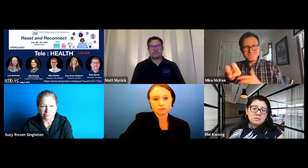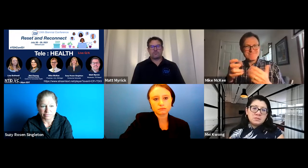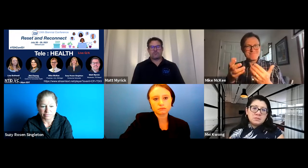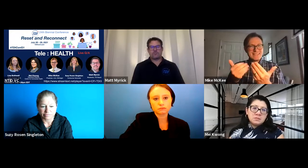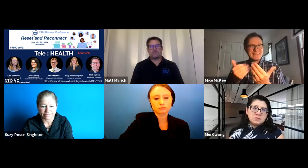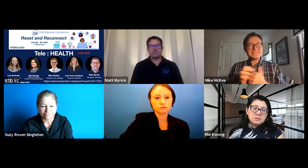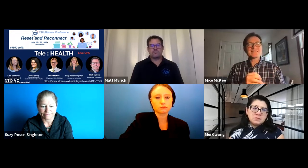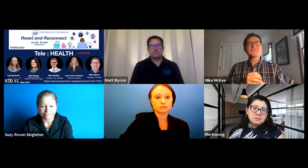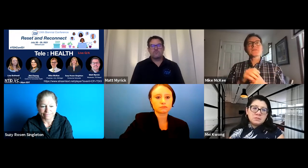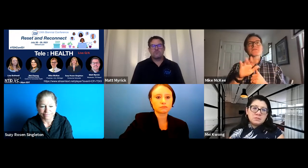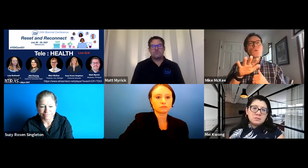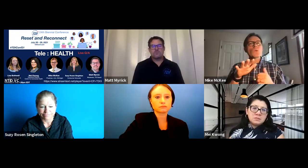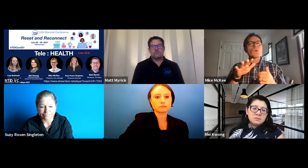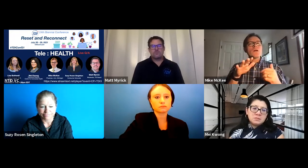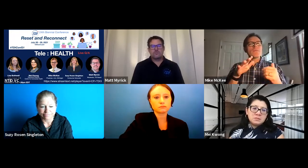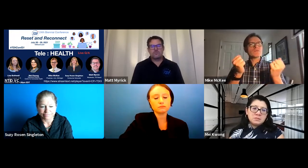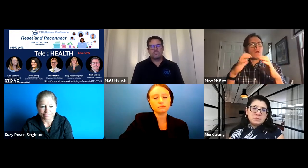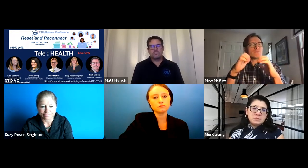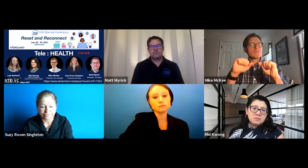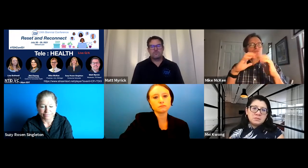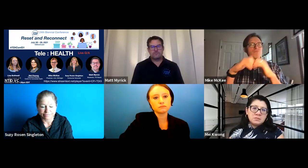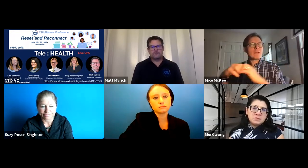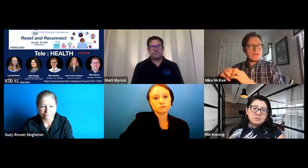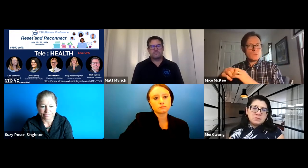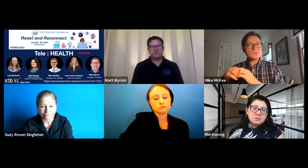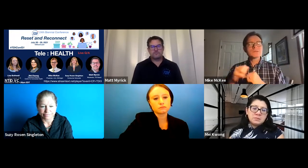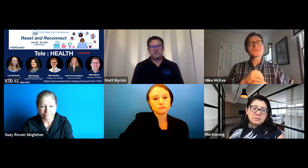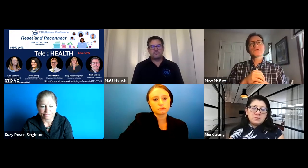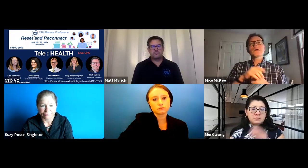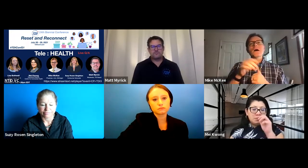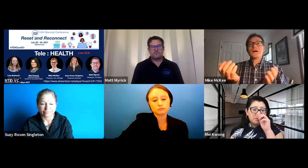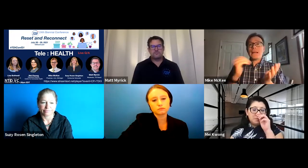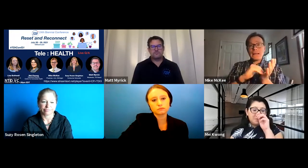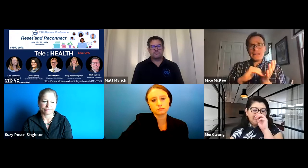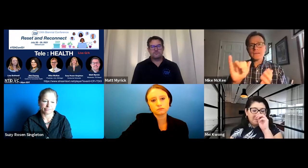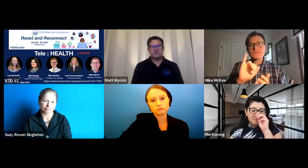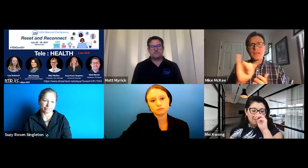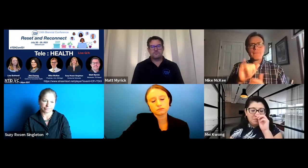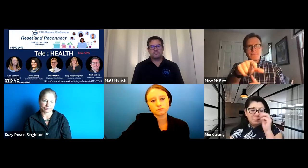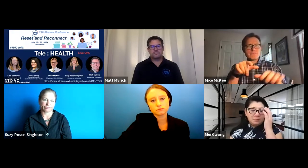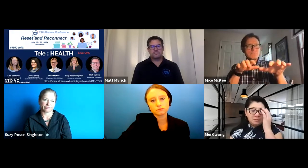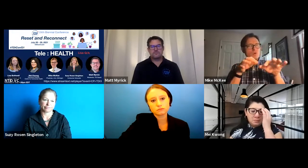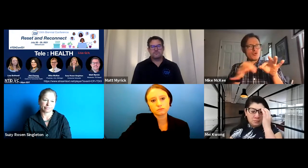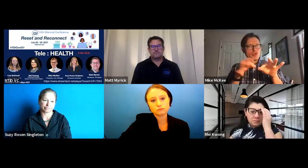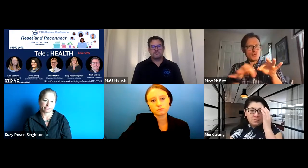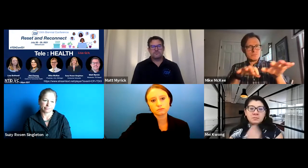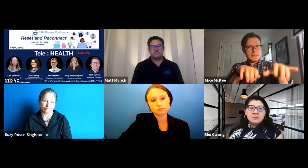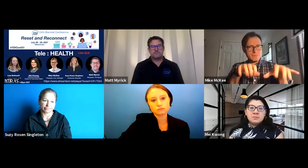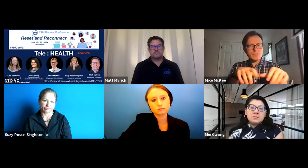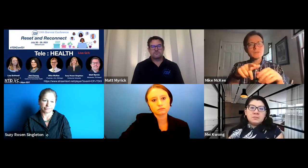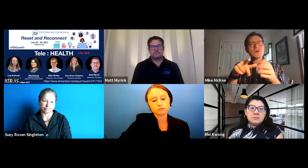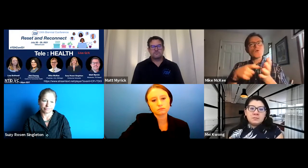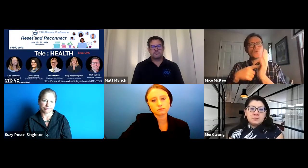easy so relay is easy to try to reach out to initially, but really there can be communication breakdowns when trying to use that.